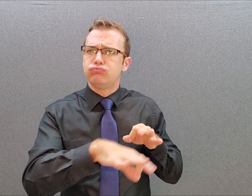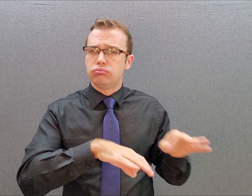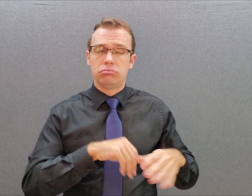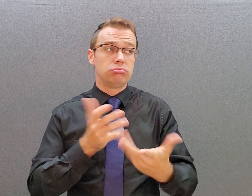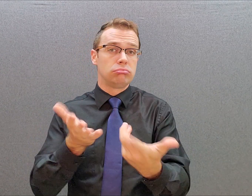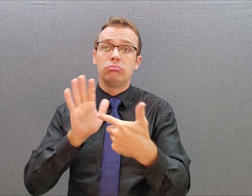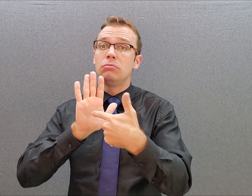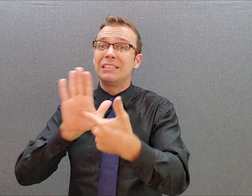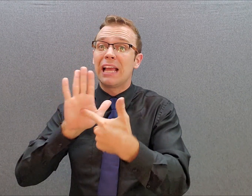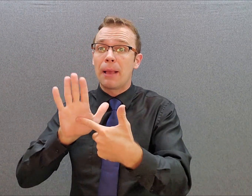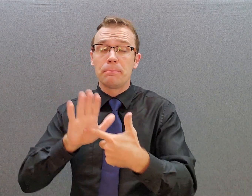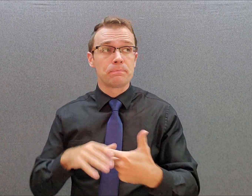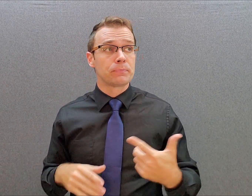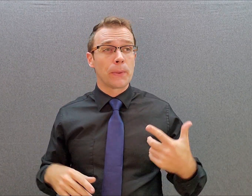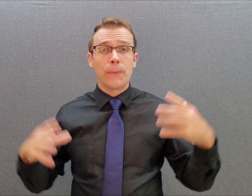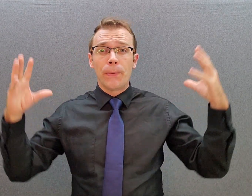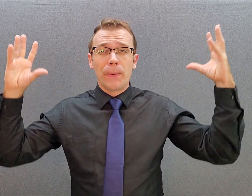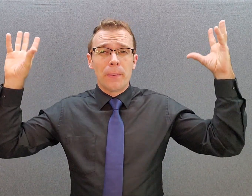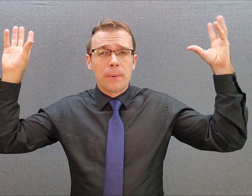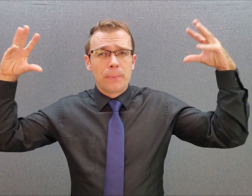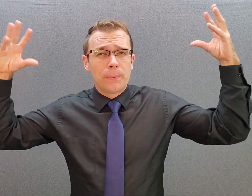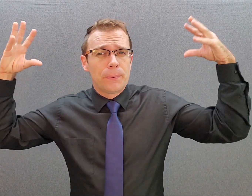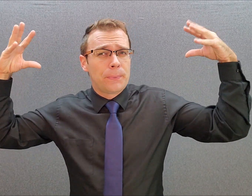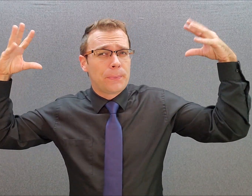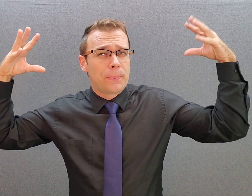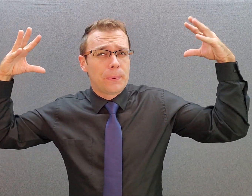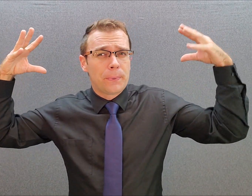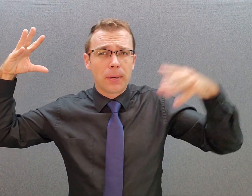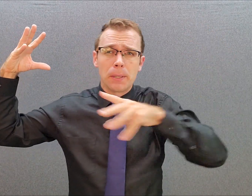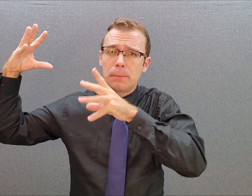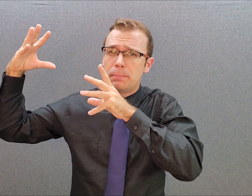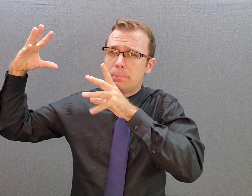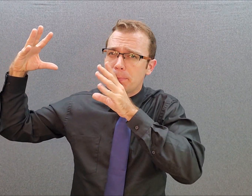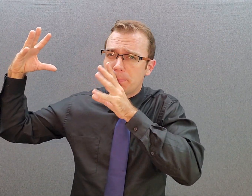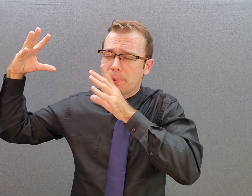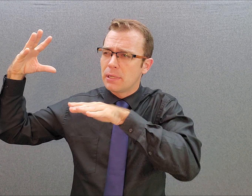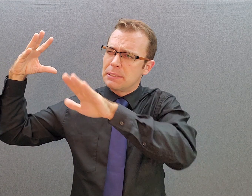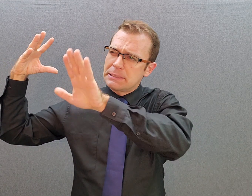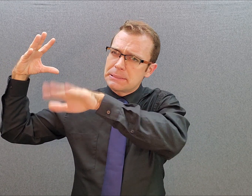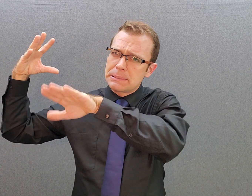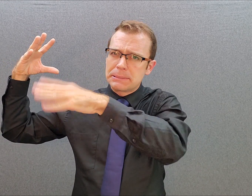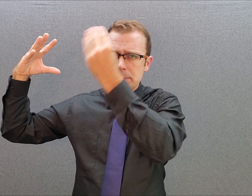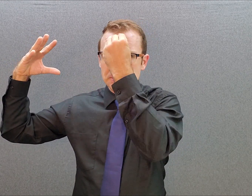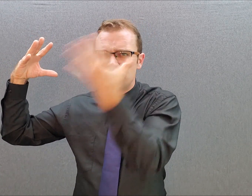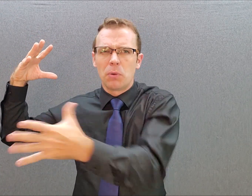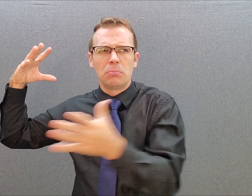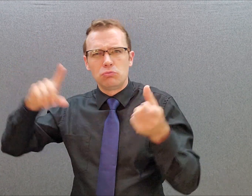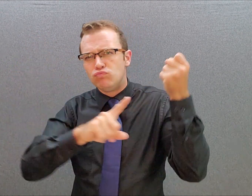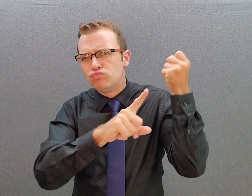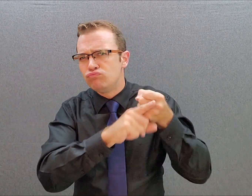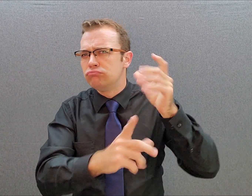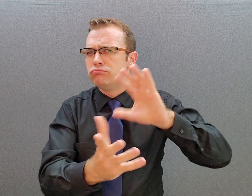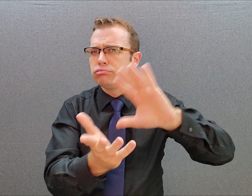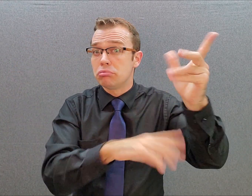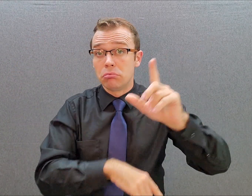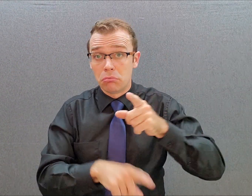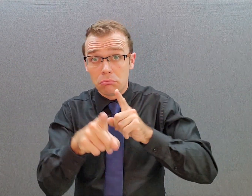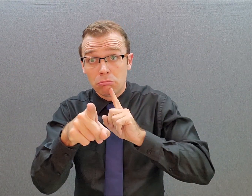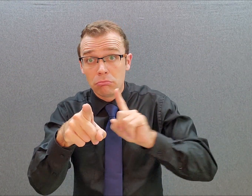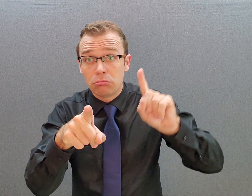example, if a siren or loudspeaker system notifies a neighborhood of a disaster, and you are deaf